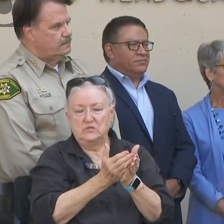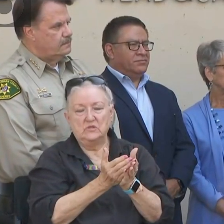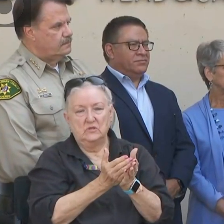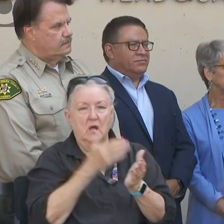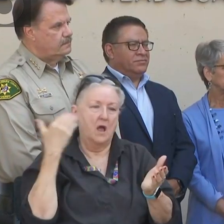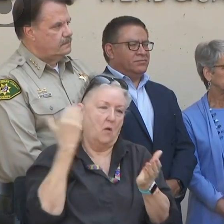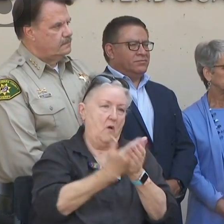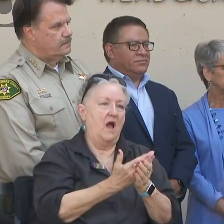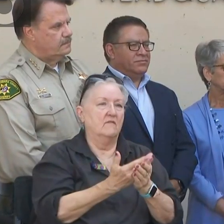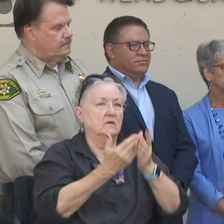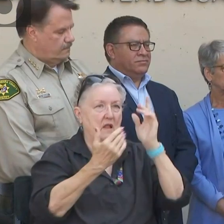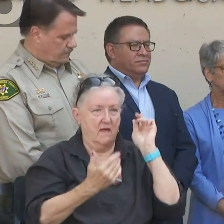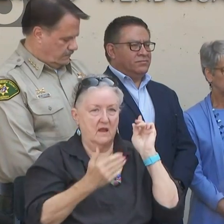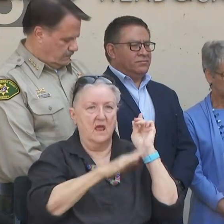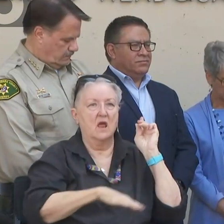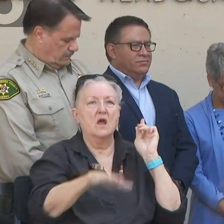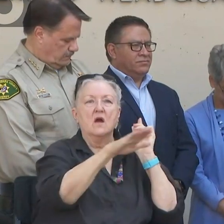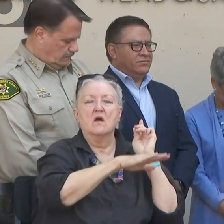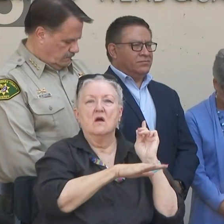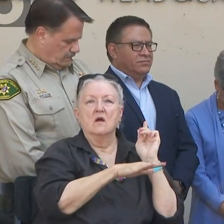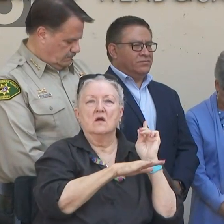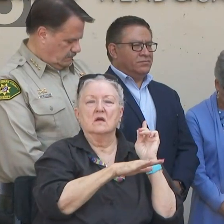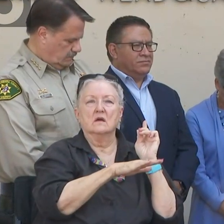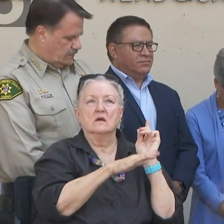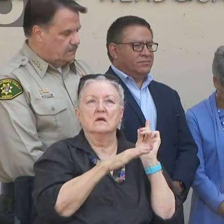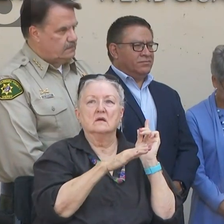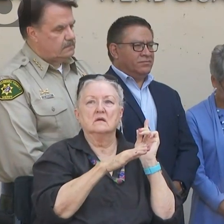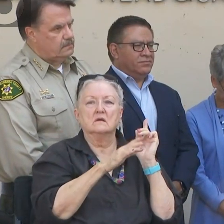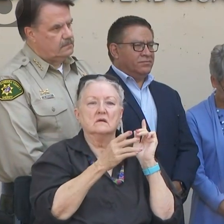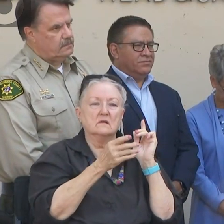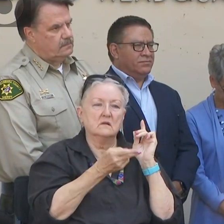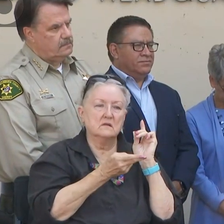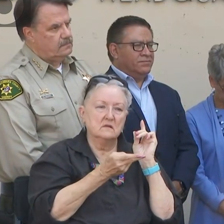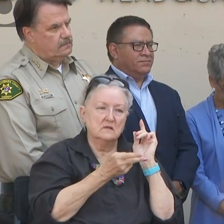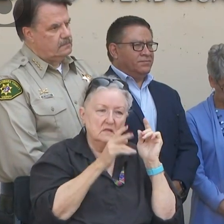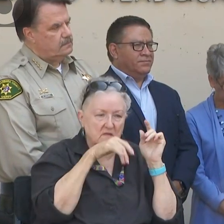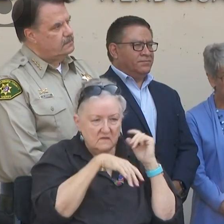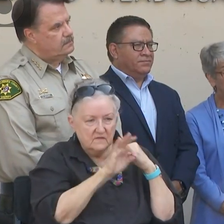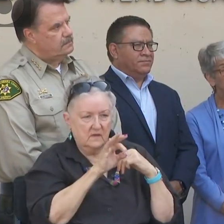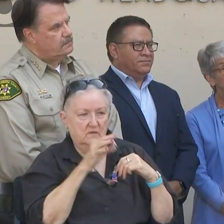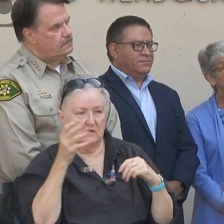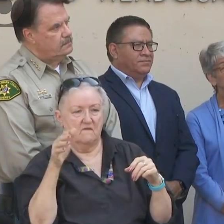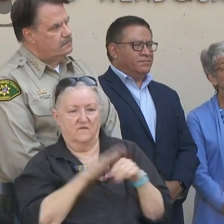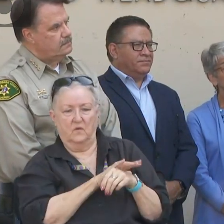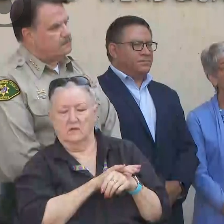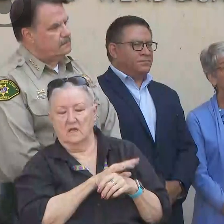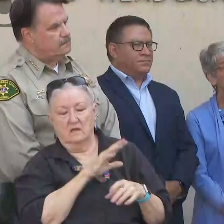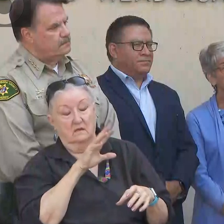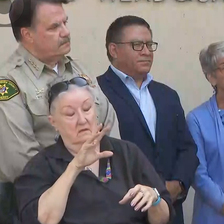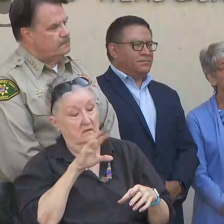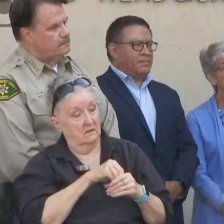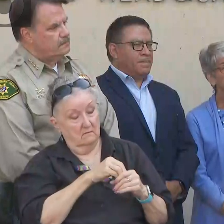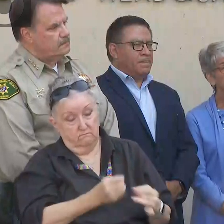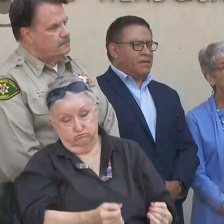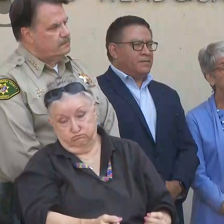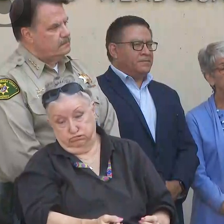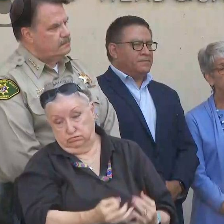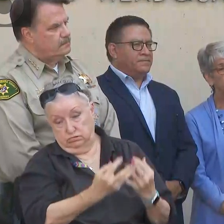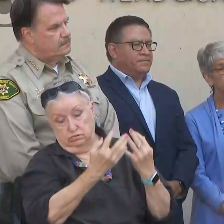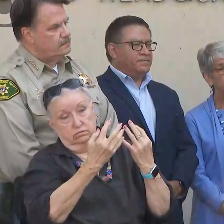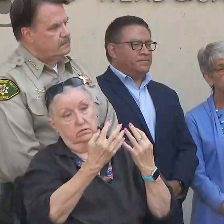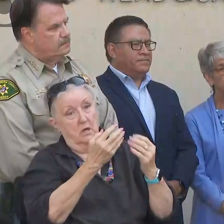Upon arrival at the scene of the incident, they encountered a fully involved